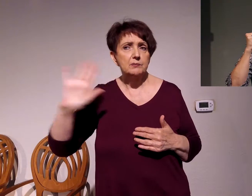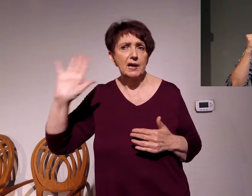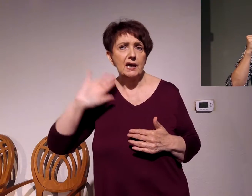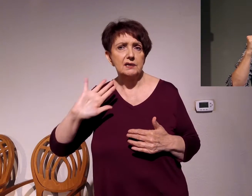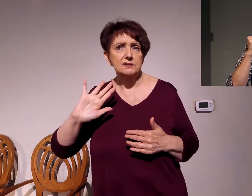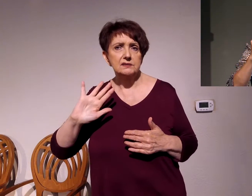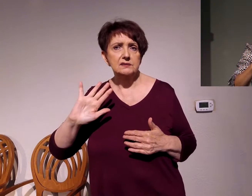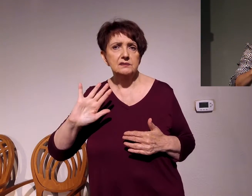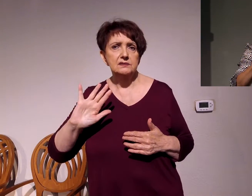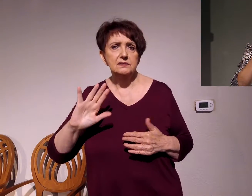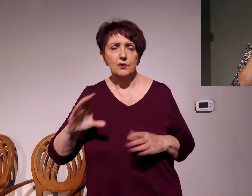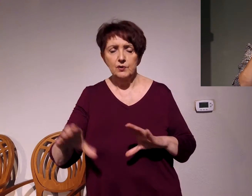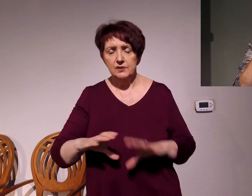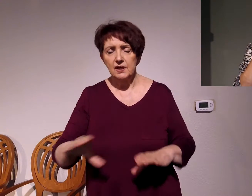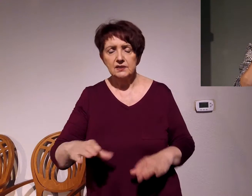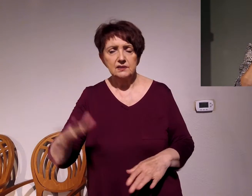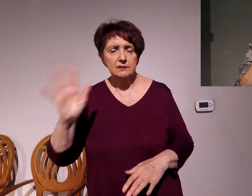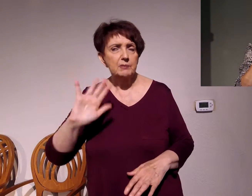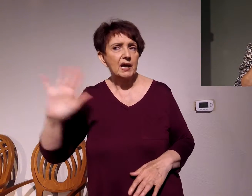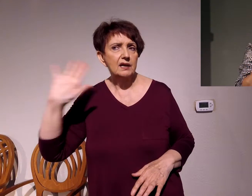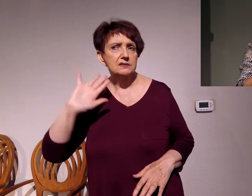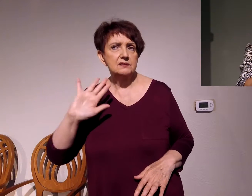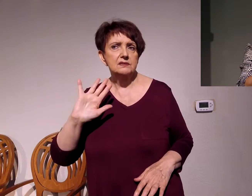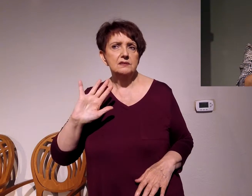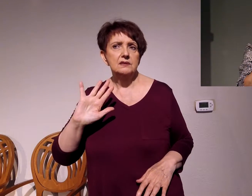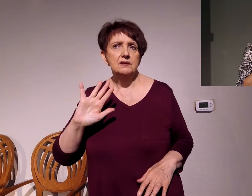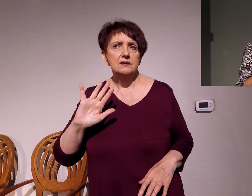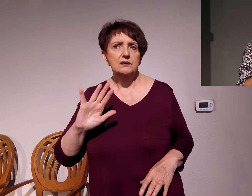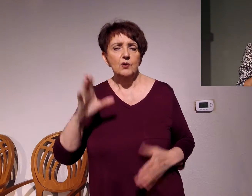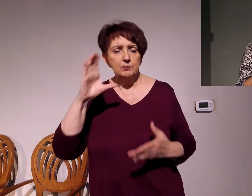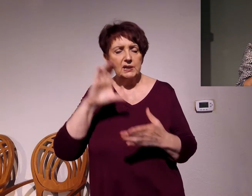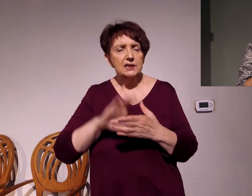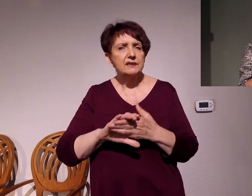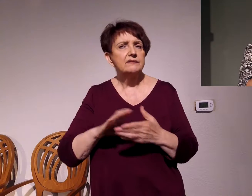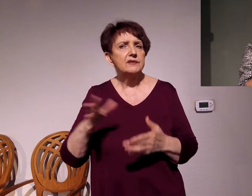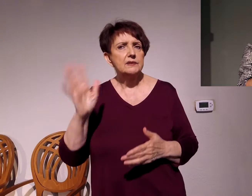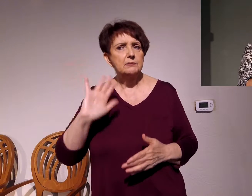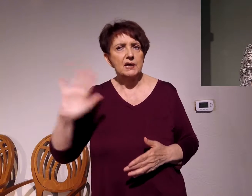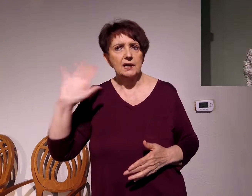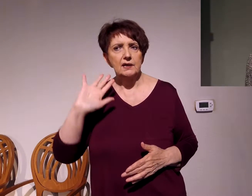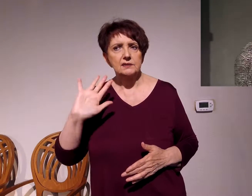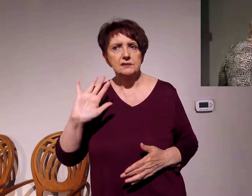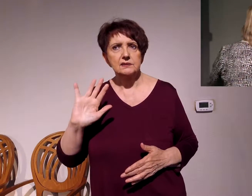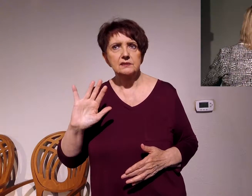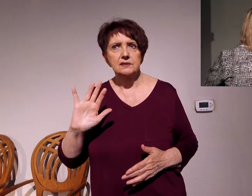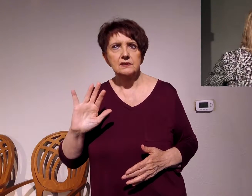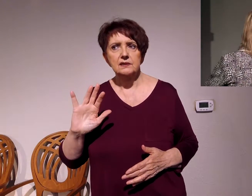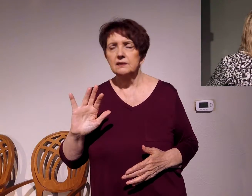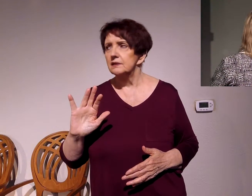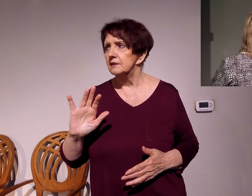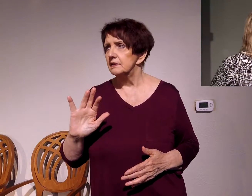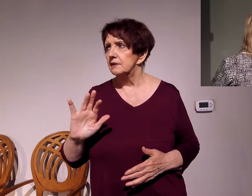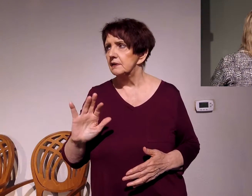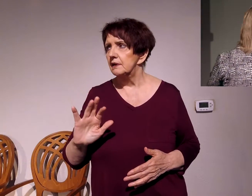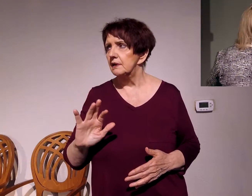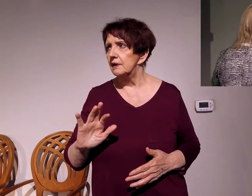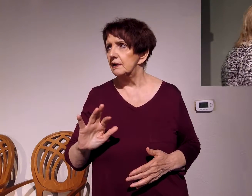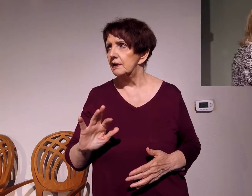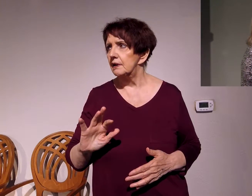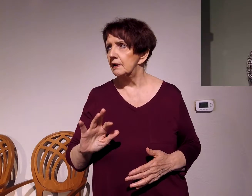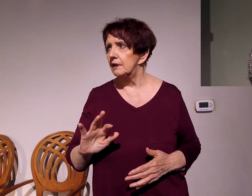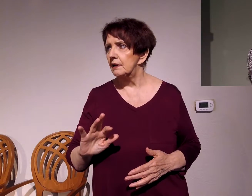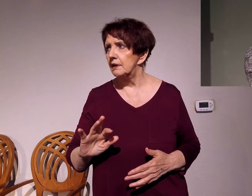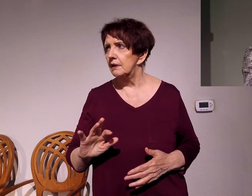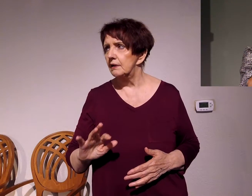thought, what you've ever done, what you've ever believed. Back there,